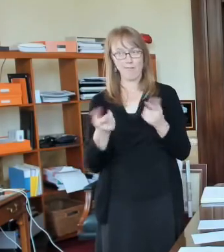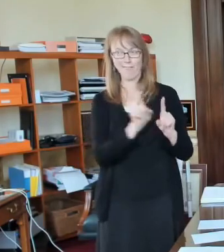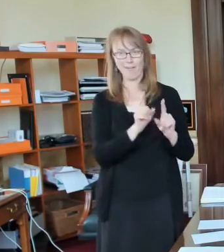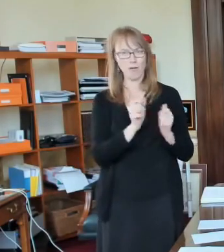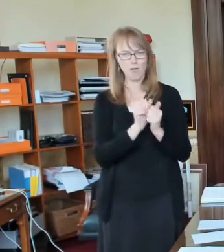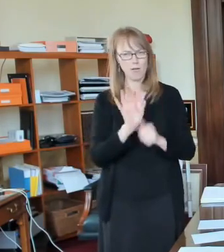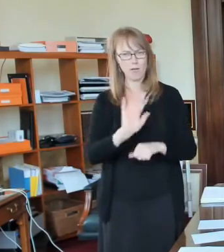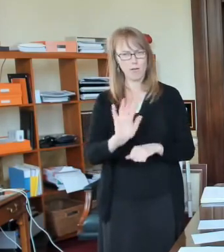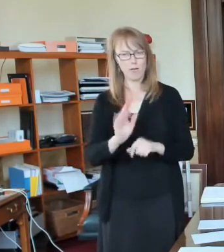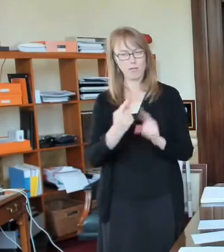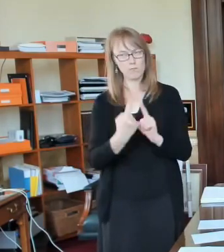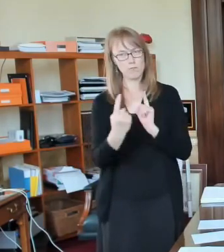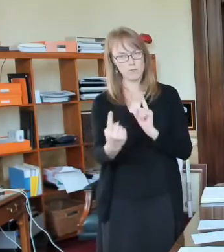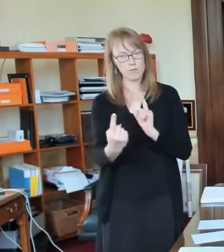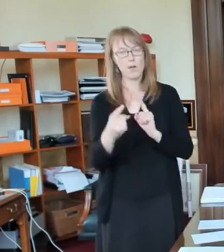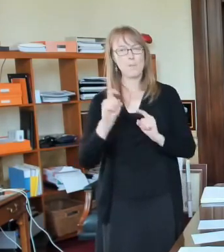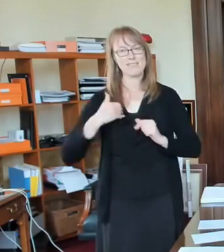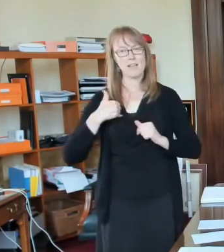our goal